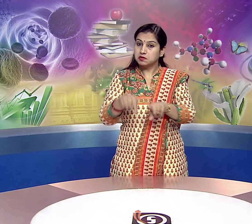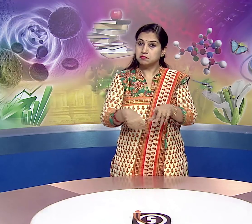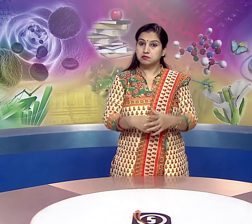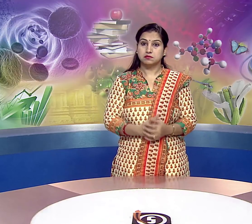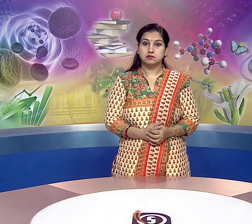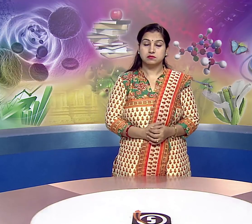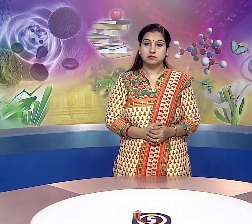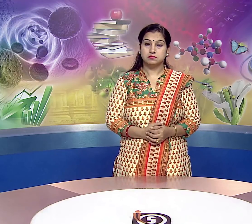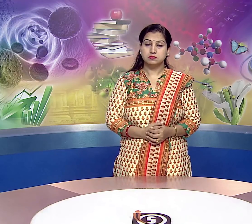The circus master